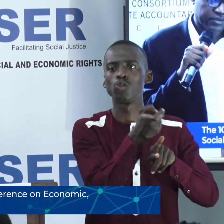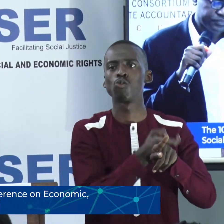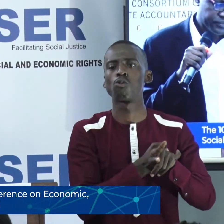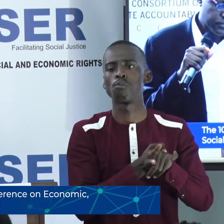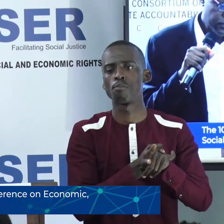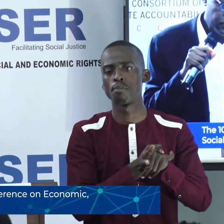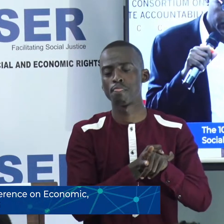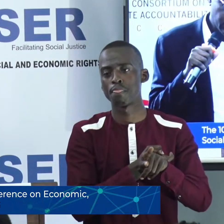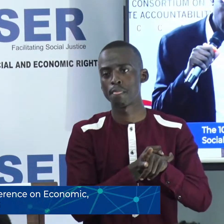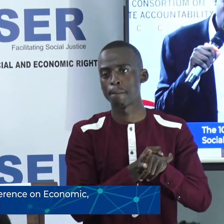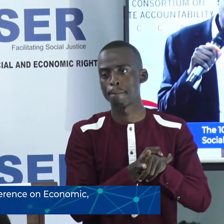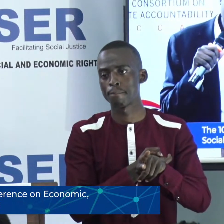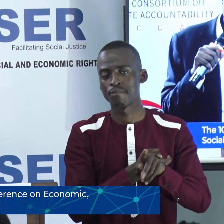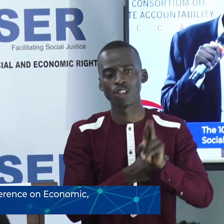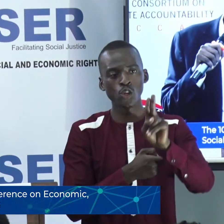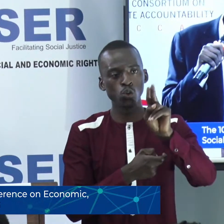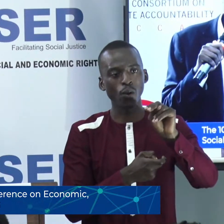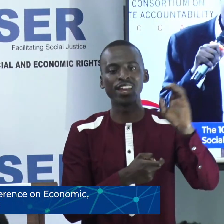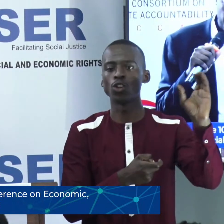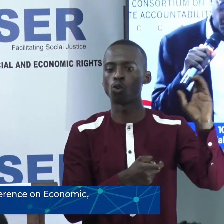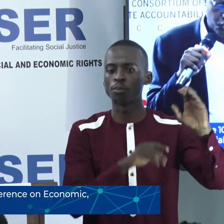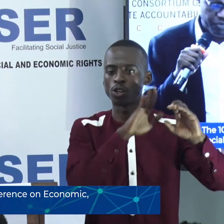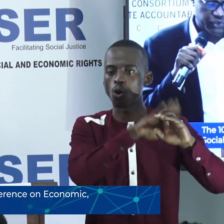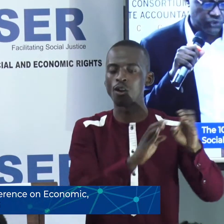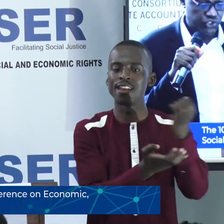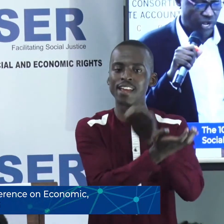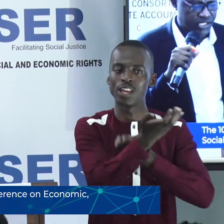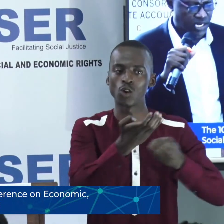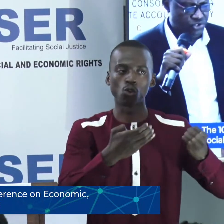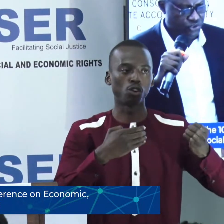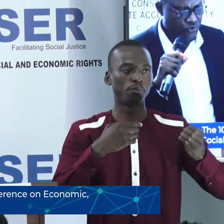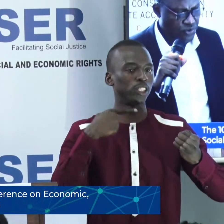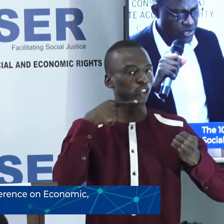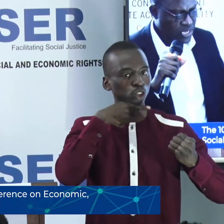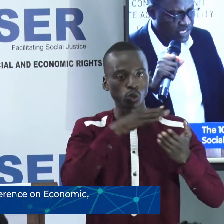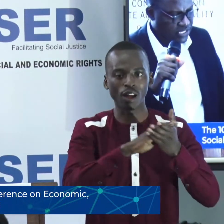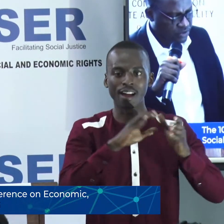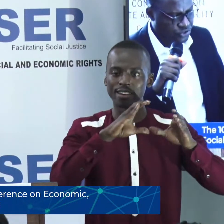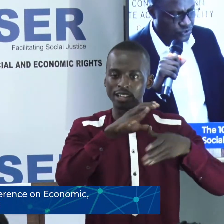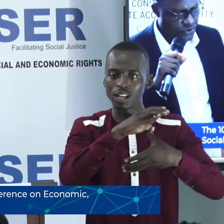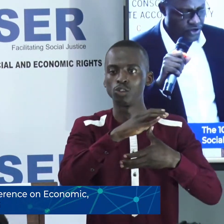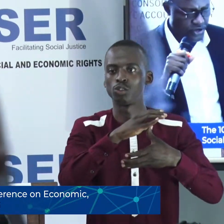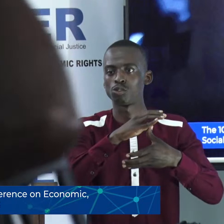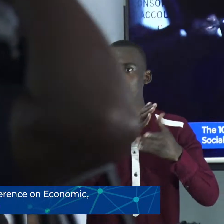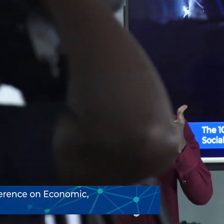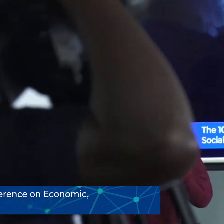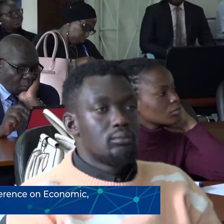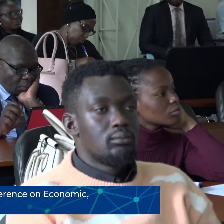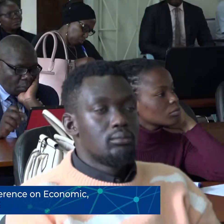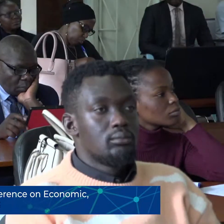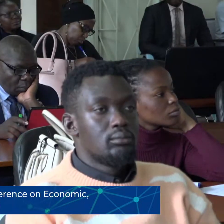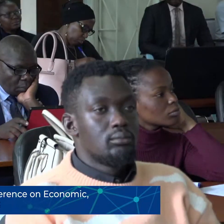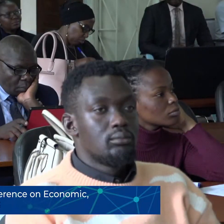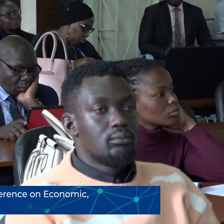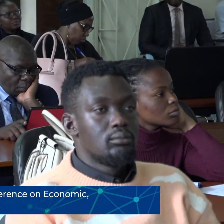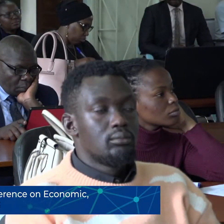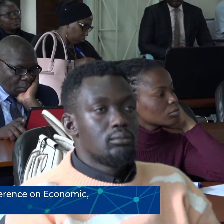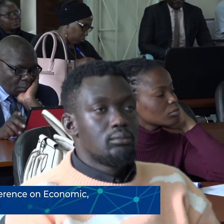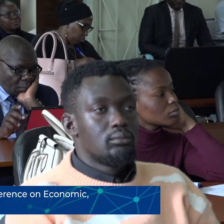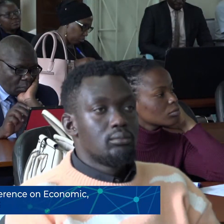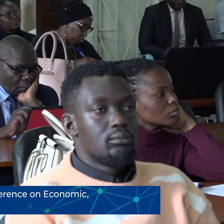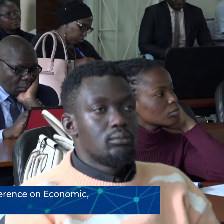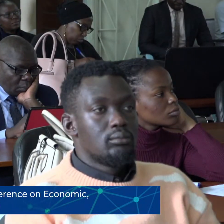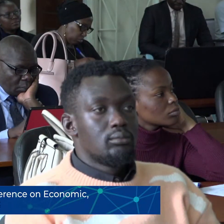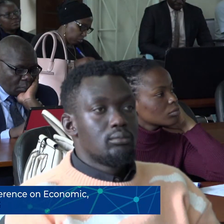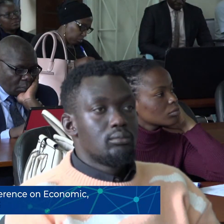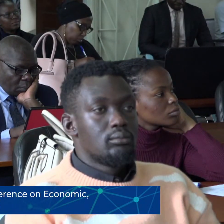the UN Committee on Economic, Social, and Cultural Rights. This conference has